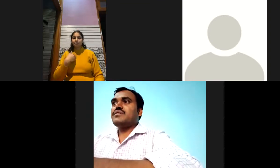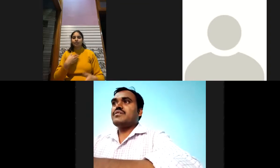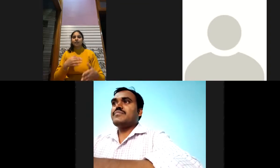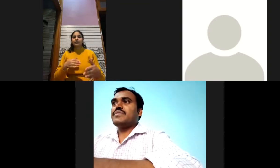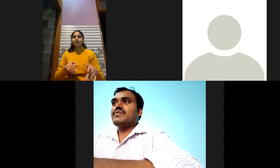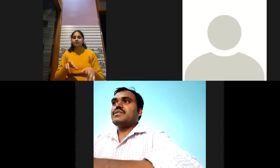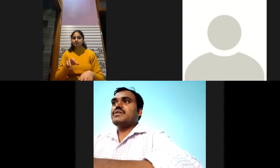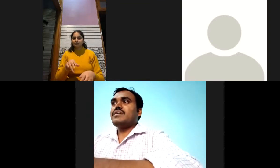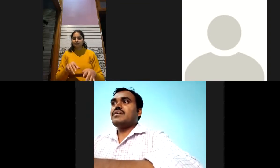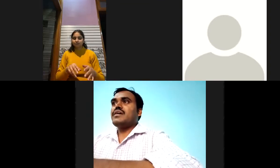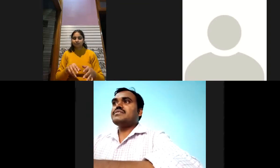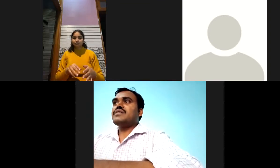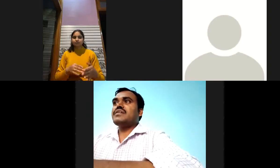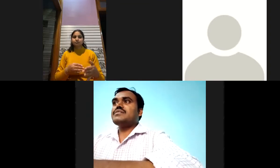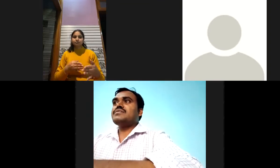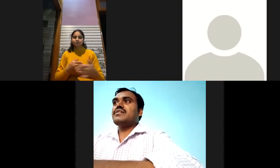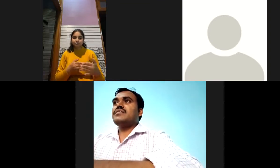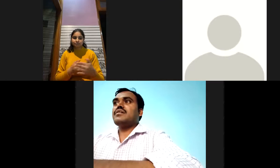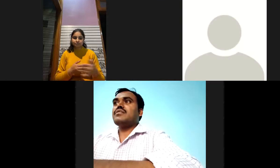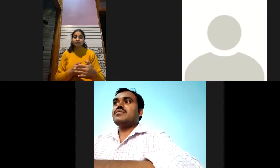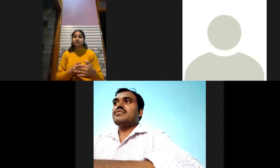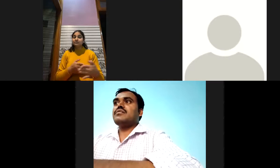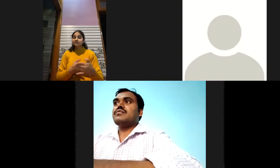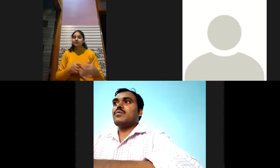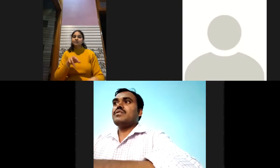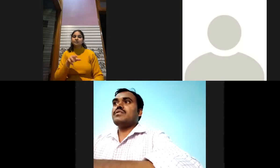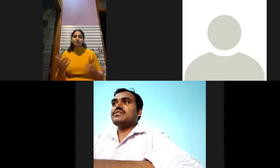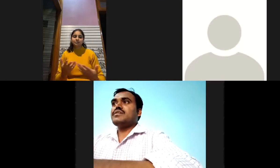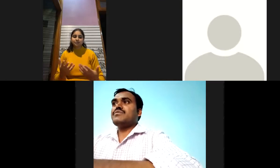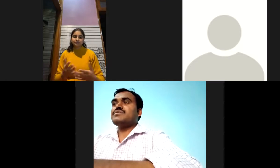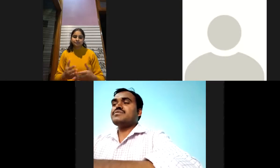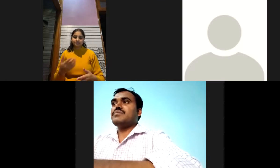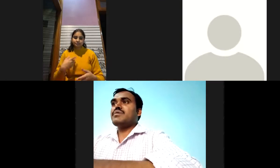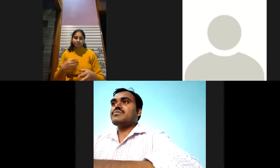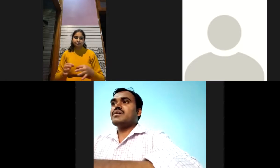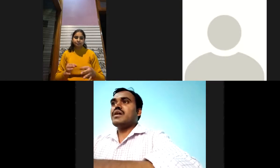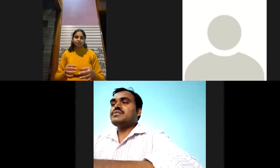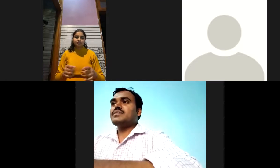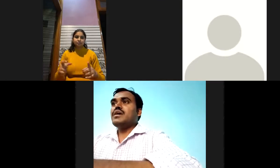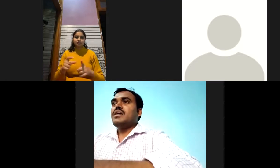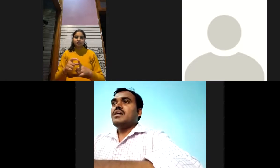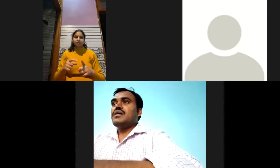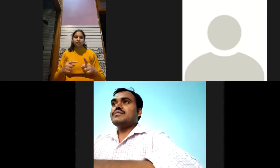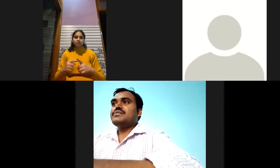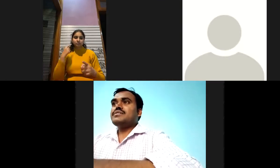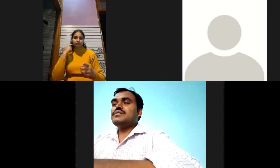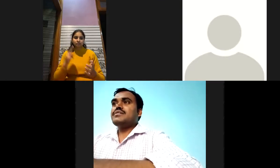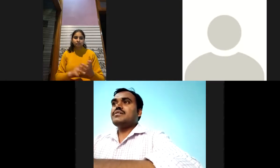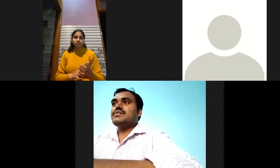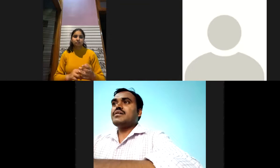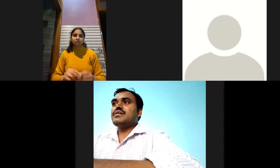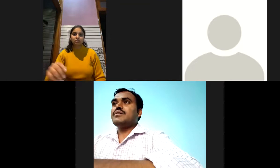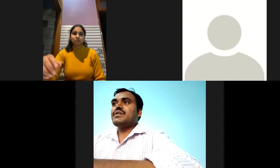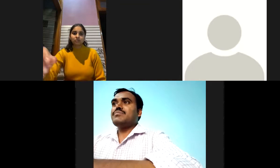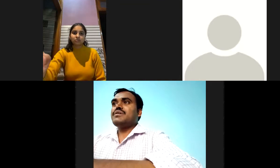with the title Understanding Resistance in the novel The Tin Drum, which is written by Gunter Grass. Resistance